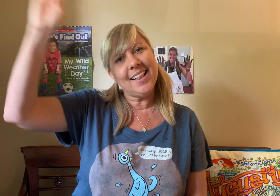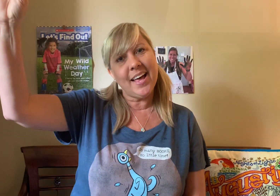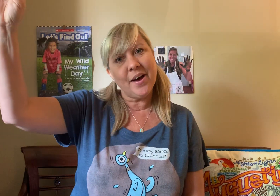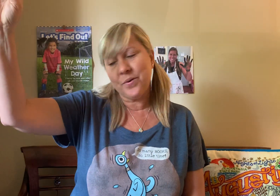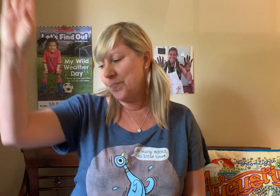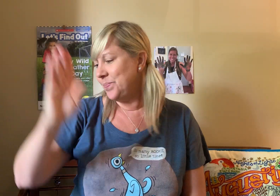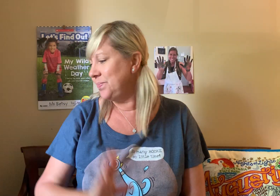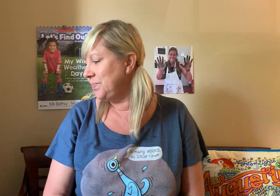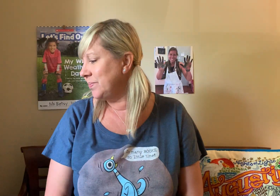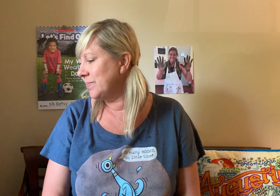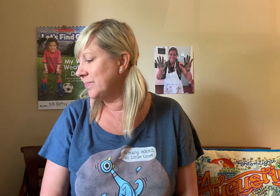Hello.